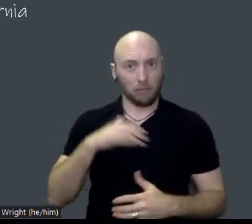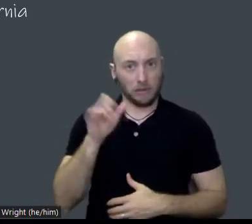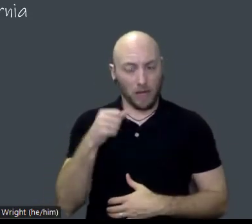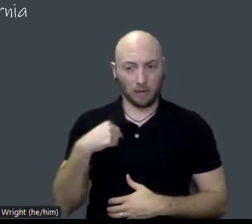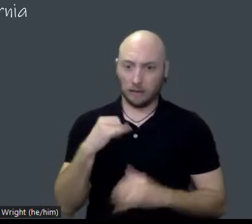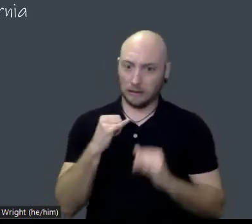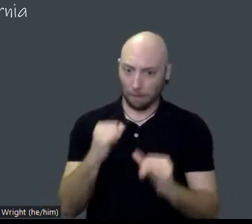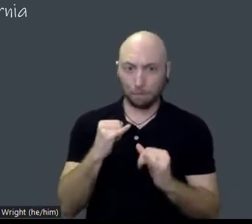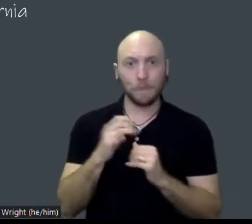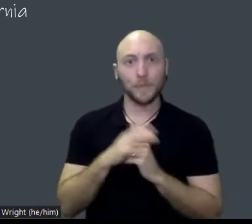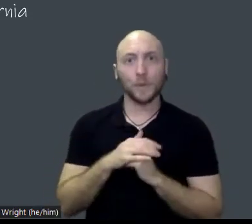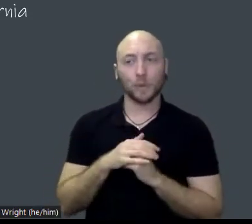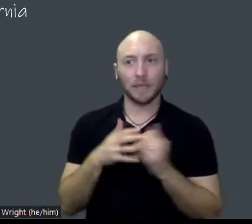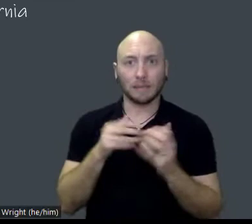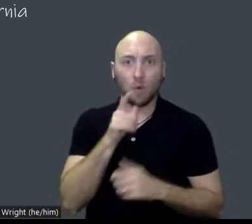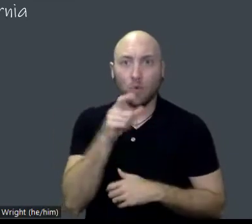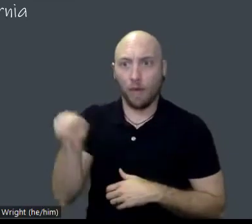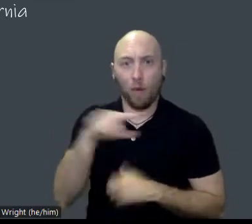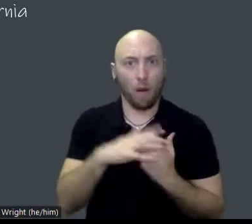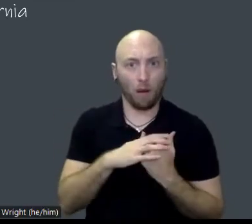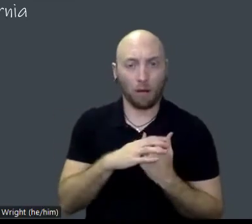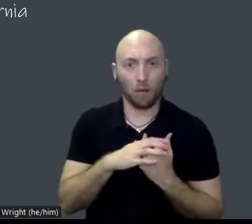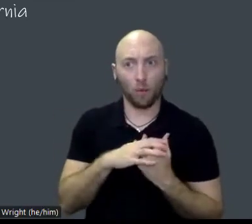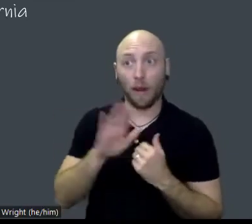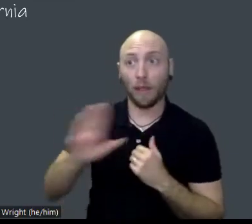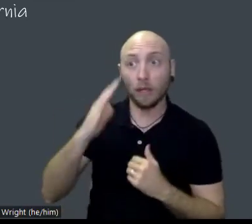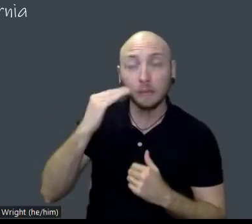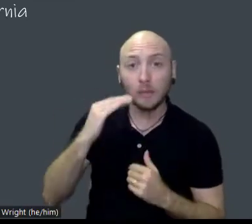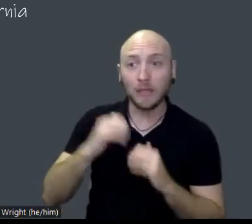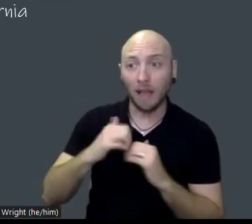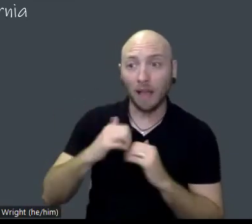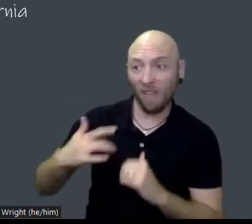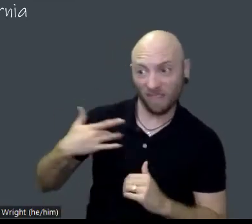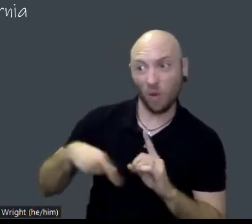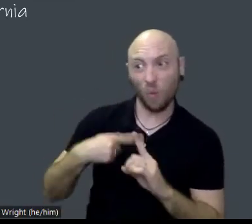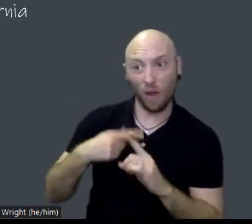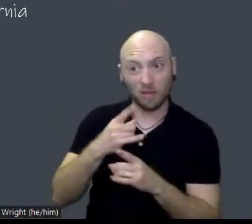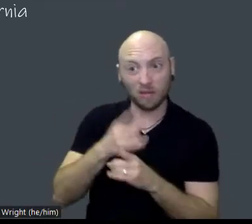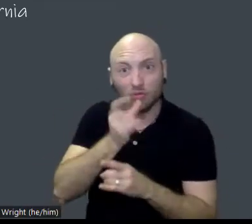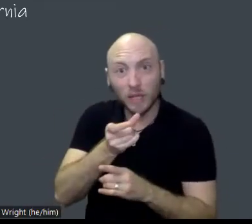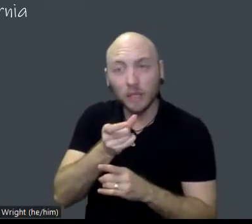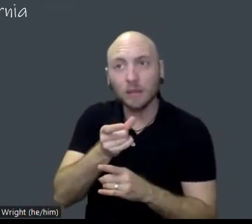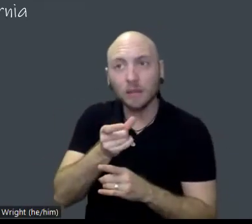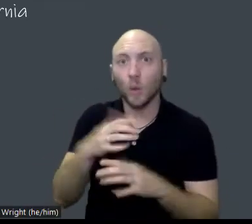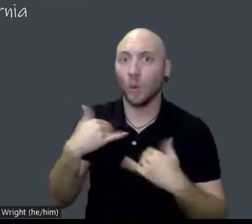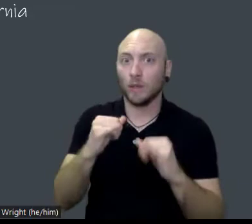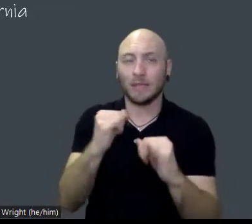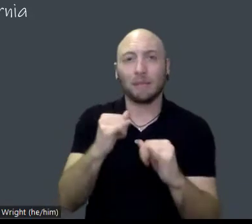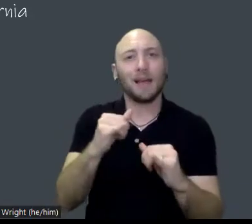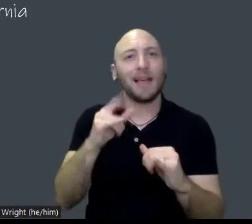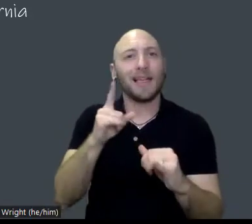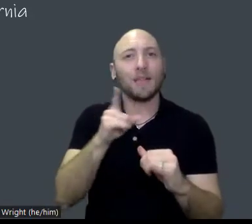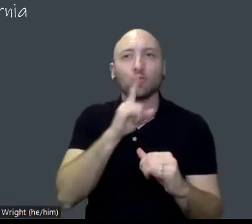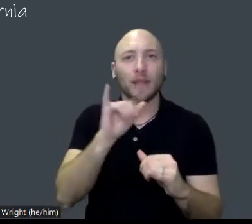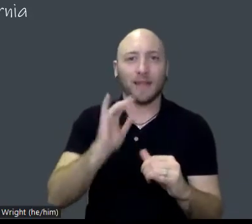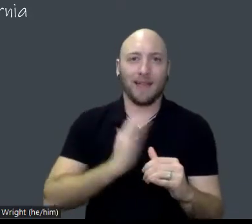that they have in their share about what happened in their alcoholism. I think that's the universal part. And for a long time, like